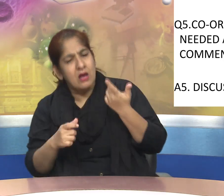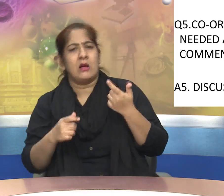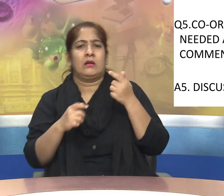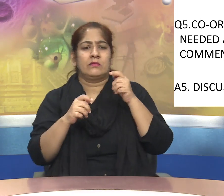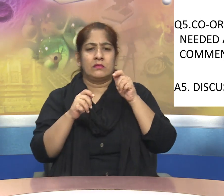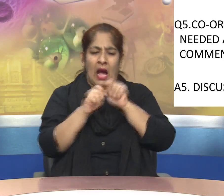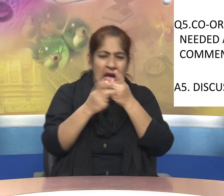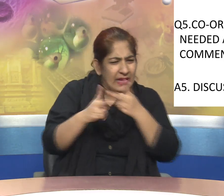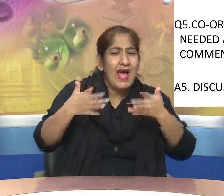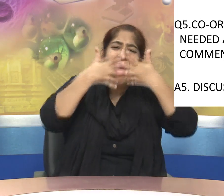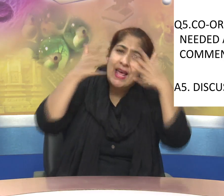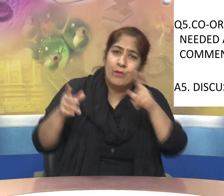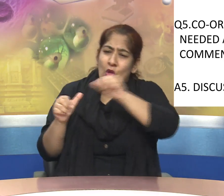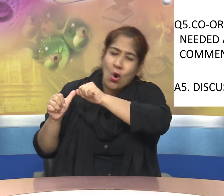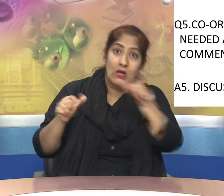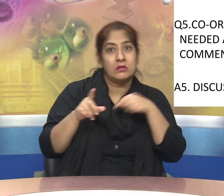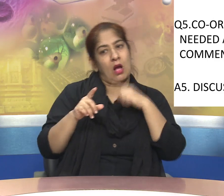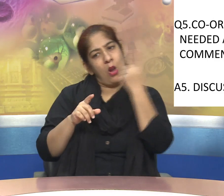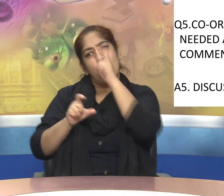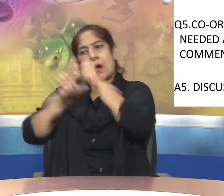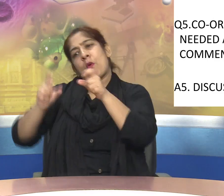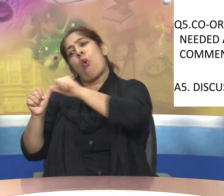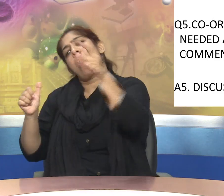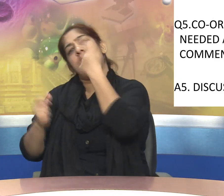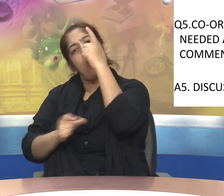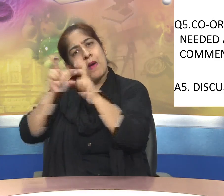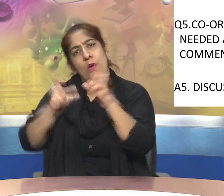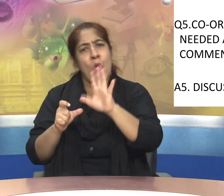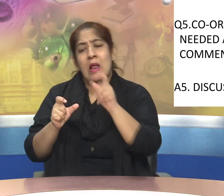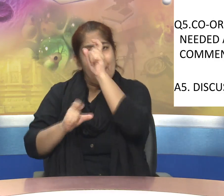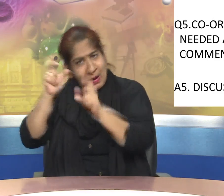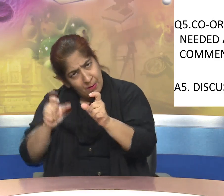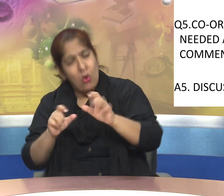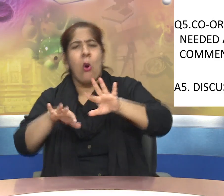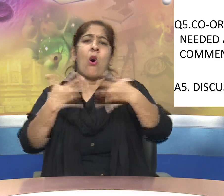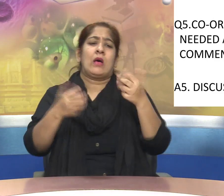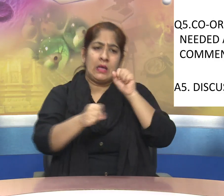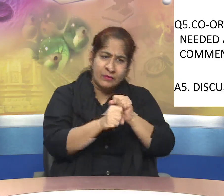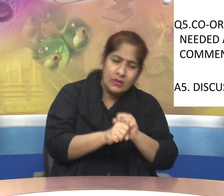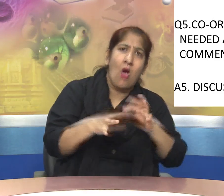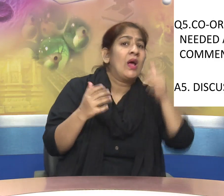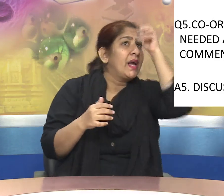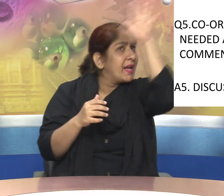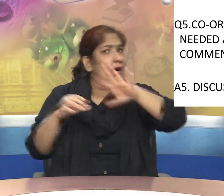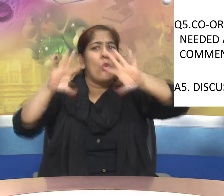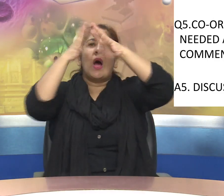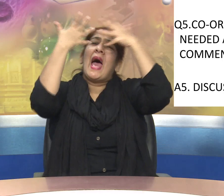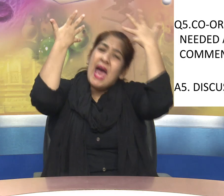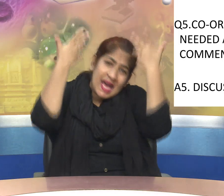in any company, at any workplace. There are different people working at different levels in government organization,